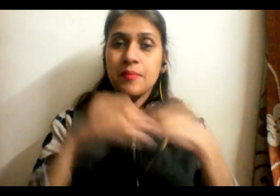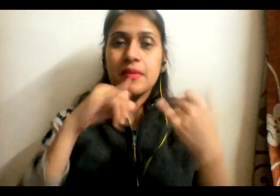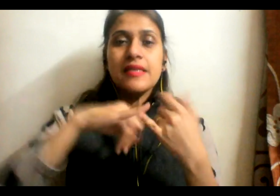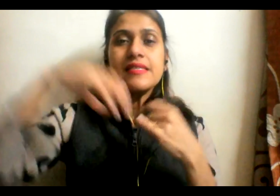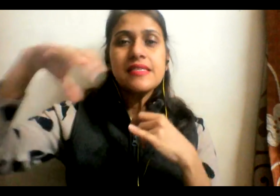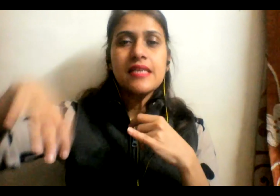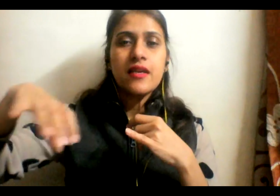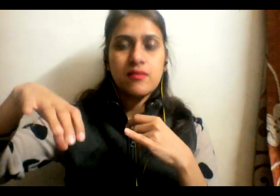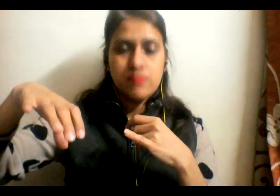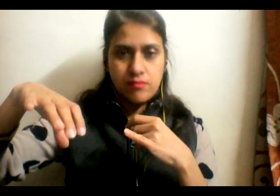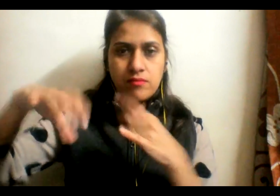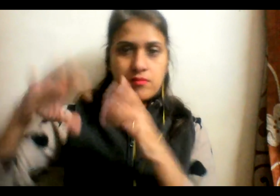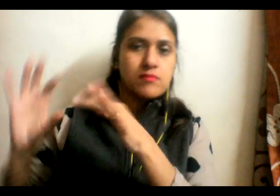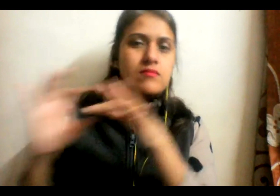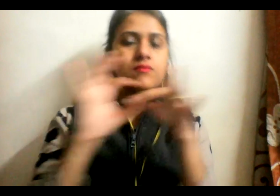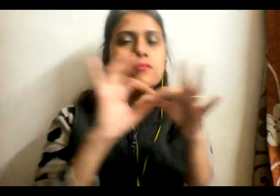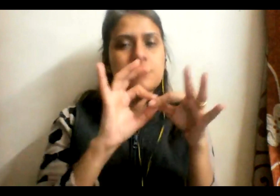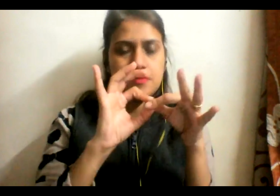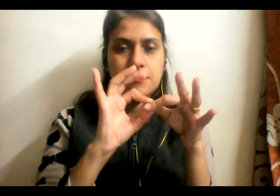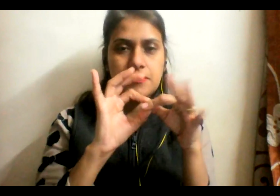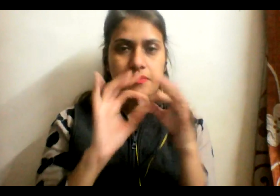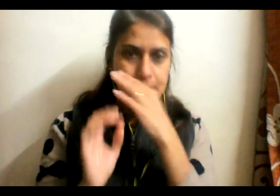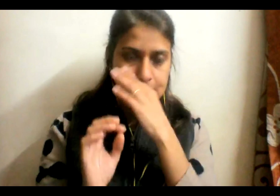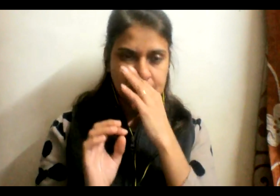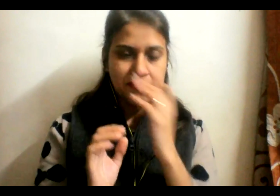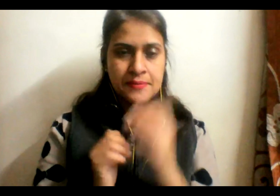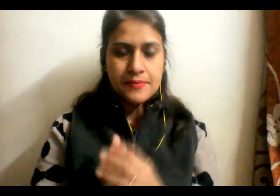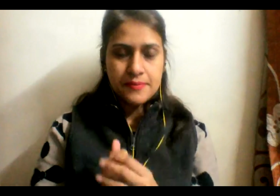subject, right? So while using